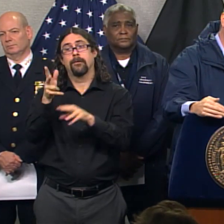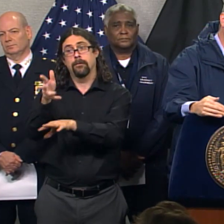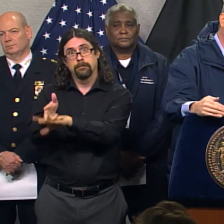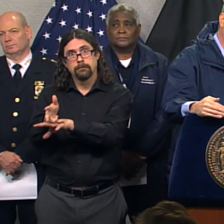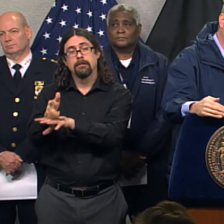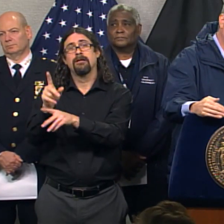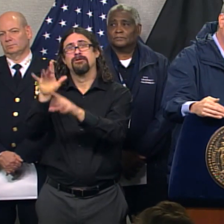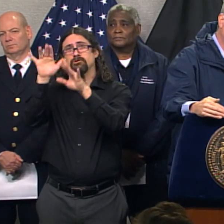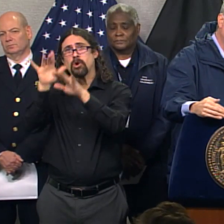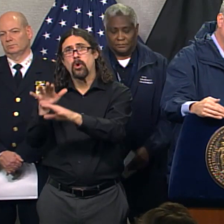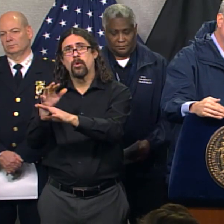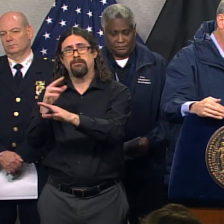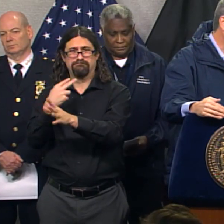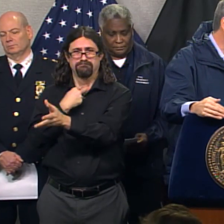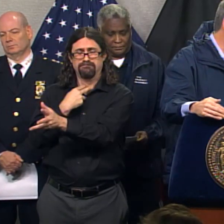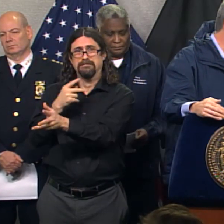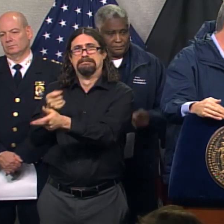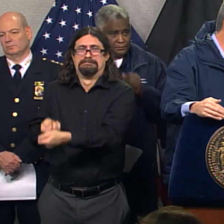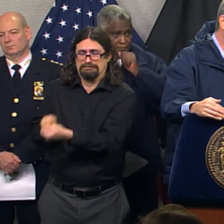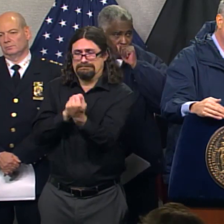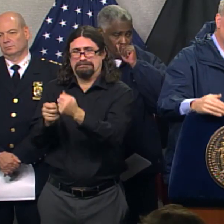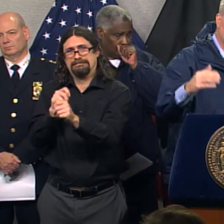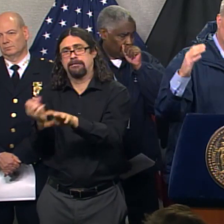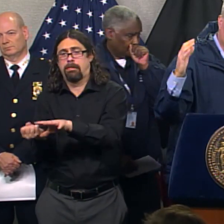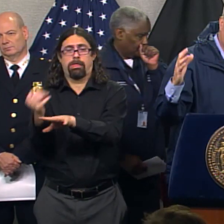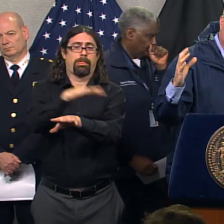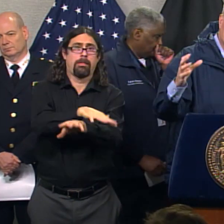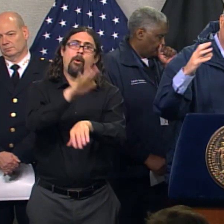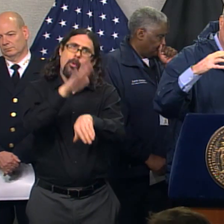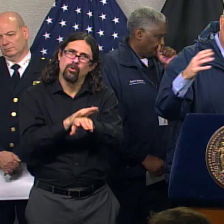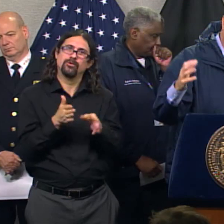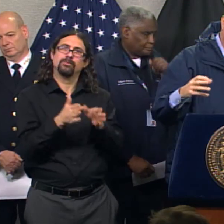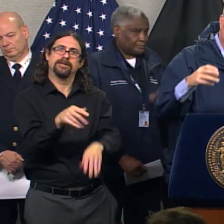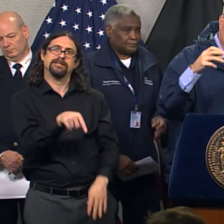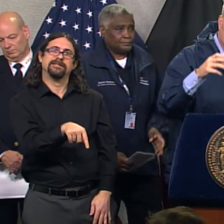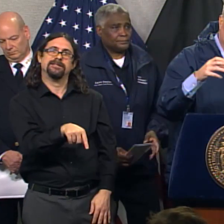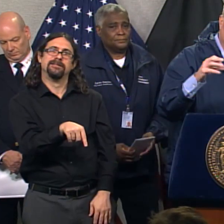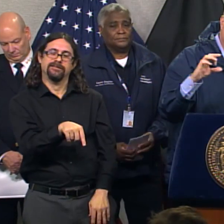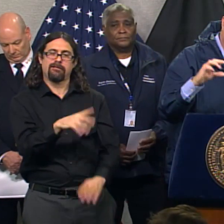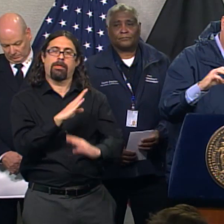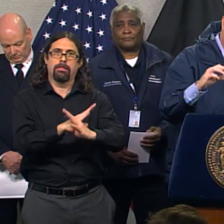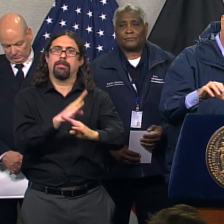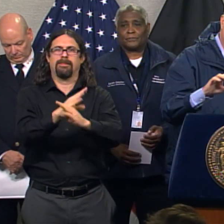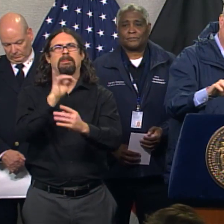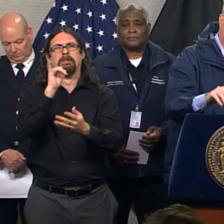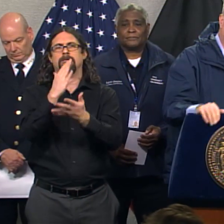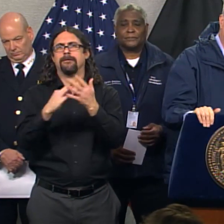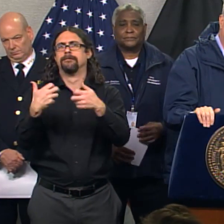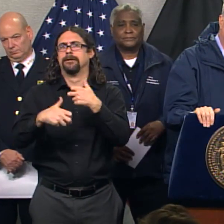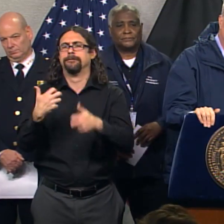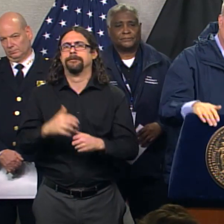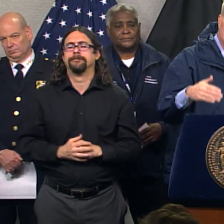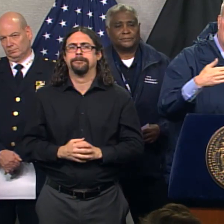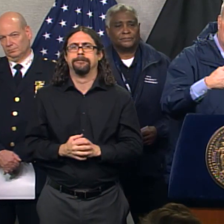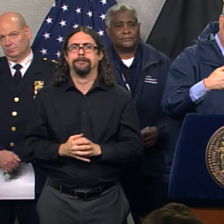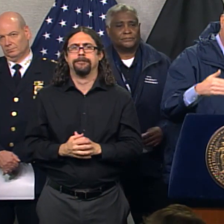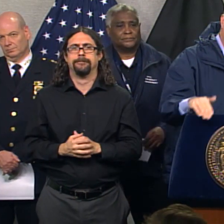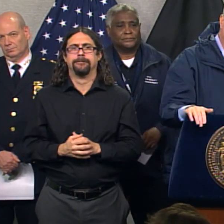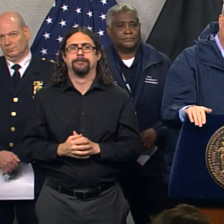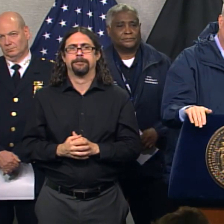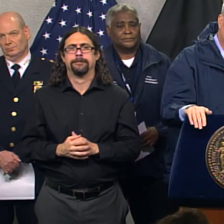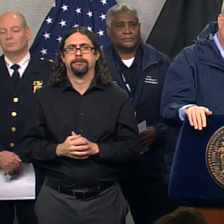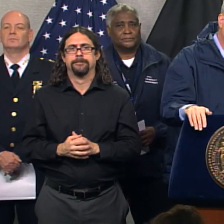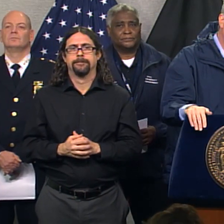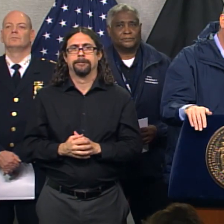we needed this smaller equipment. So as the commissioner said, the Bobcat, we've all seen them around, like the small little front loaders and the other